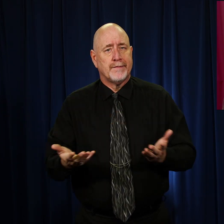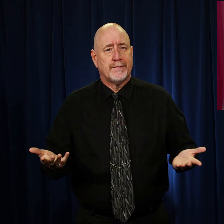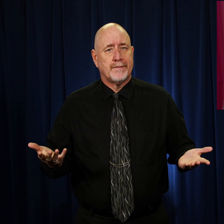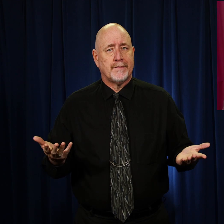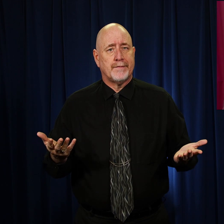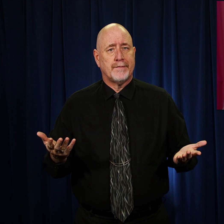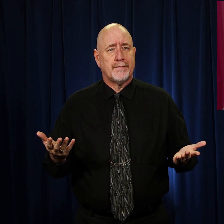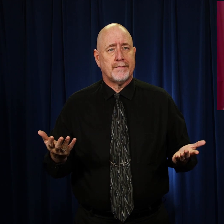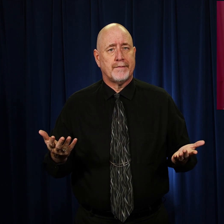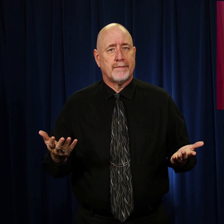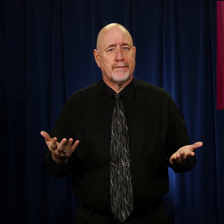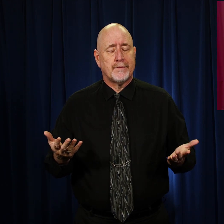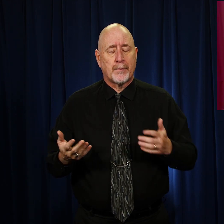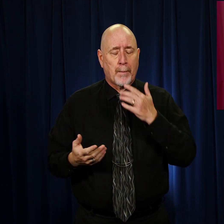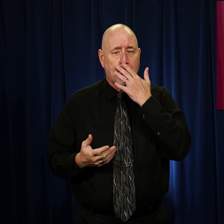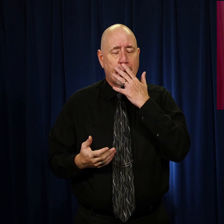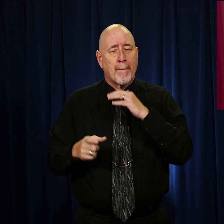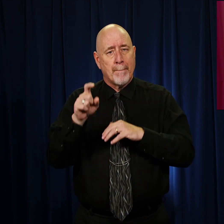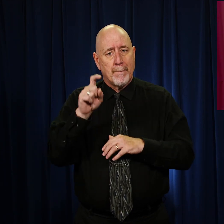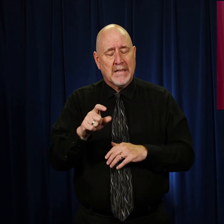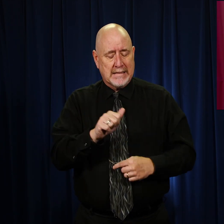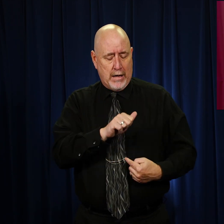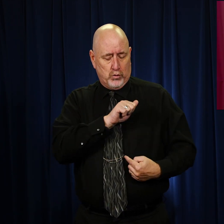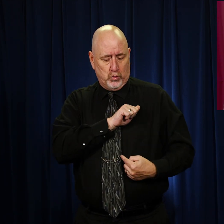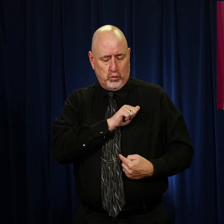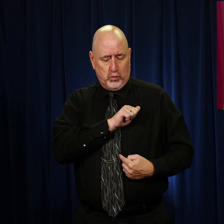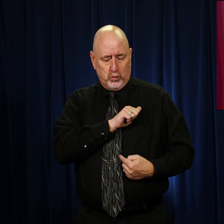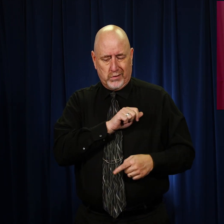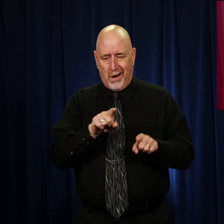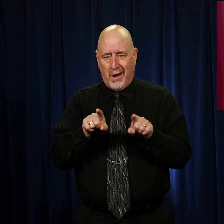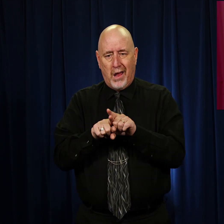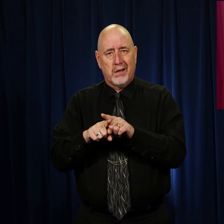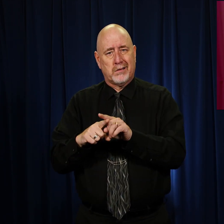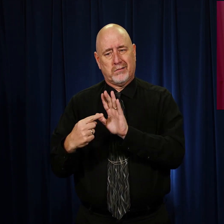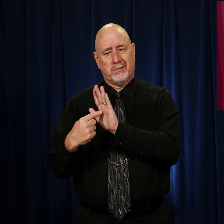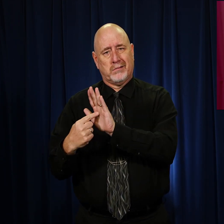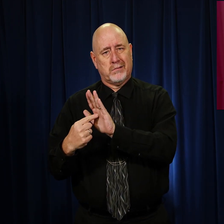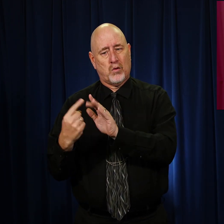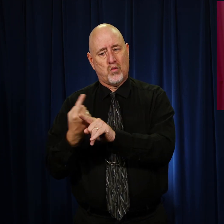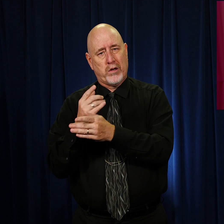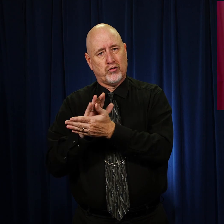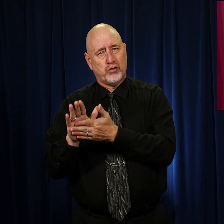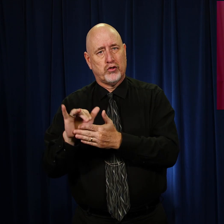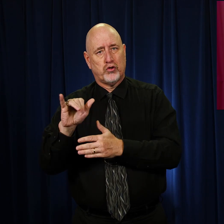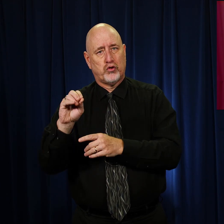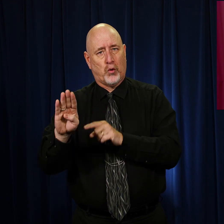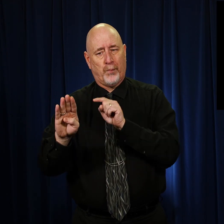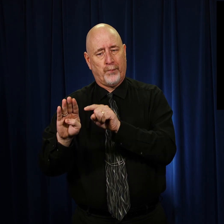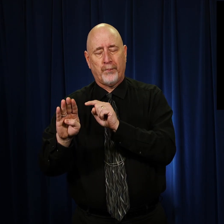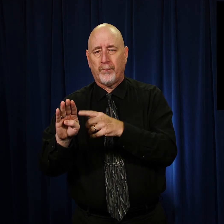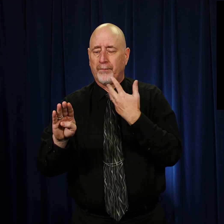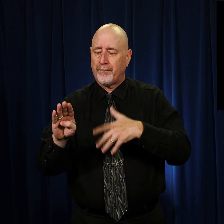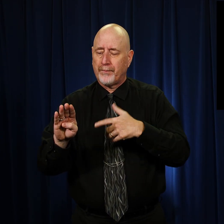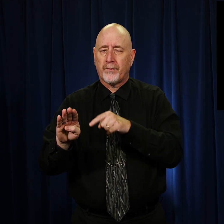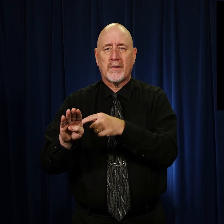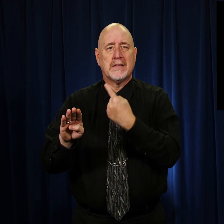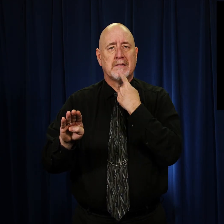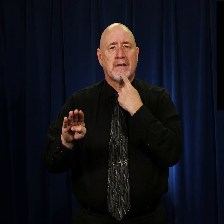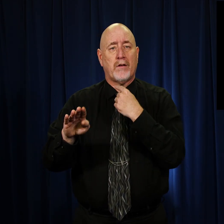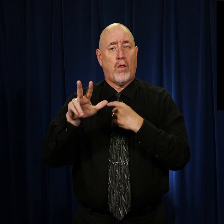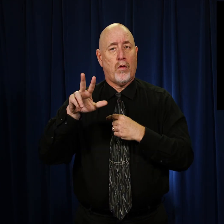committing adultery. We've got to have the attitude that was demonstrated by the righteous man Job. Job said